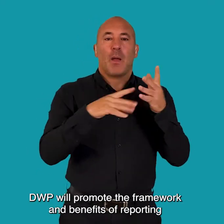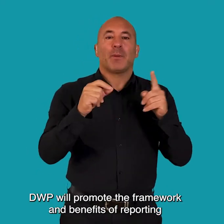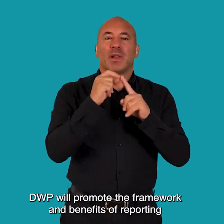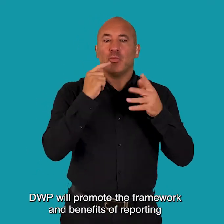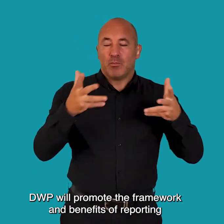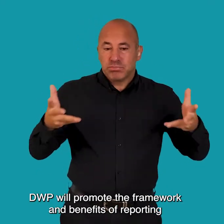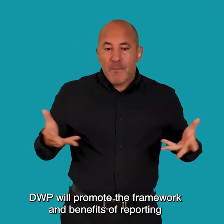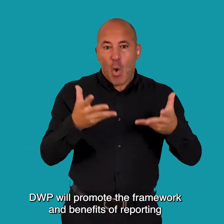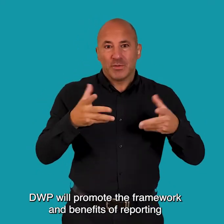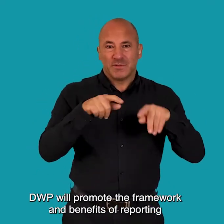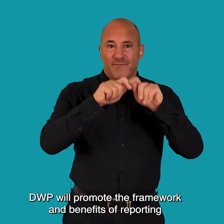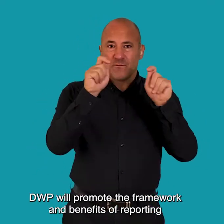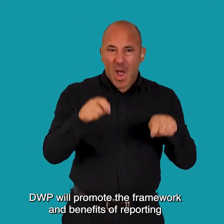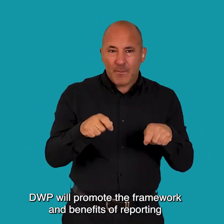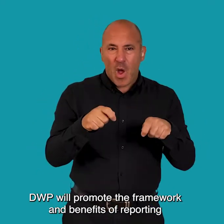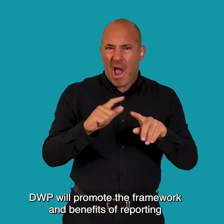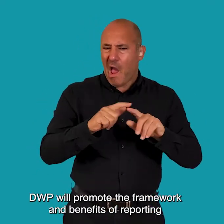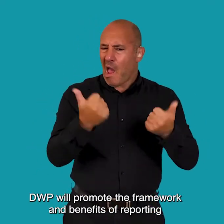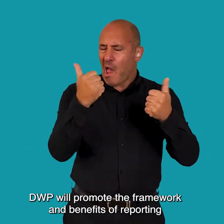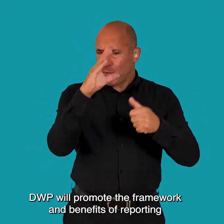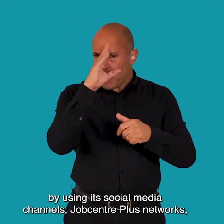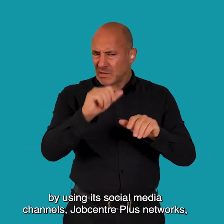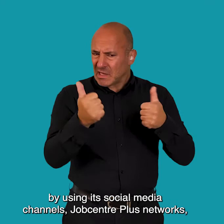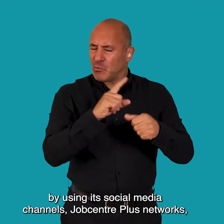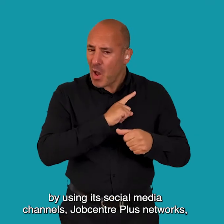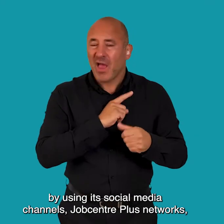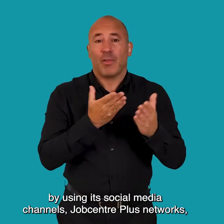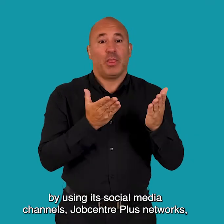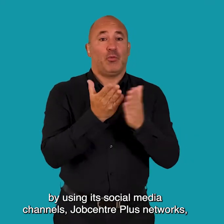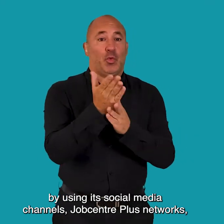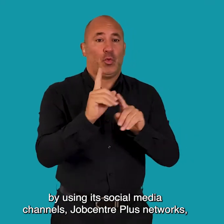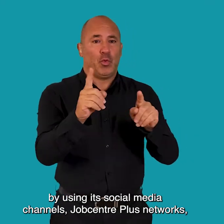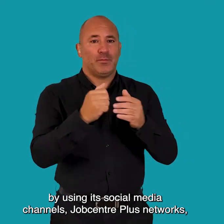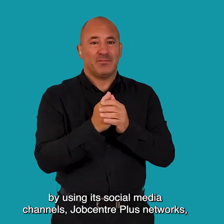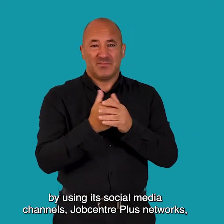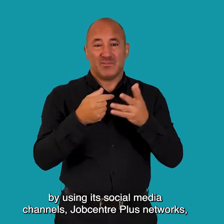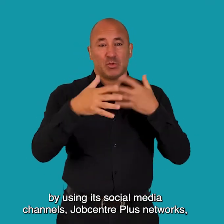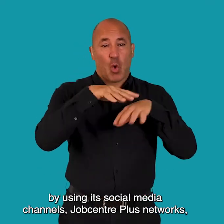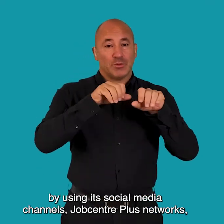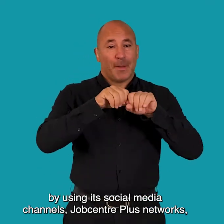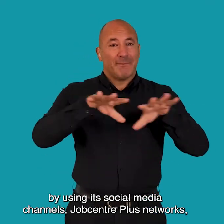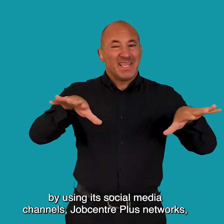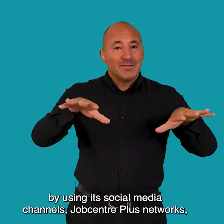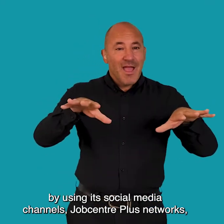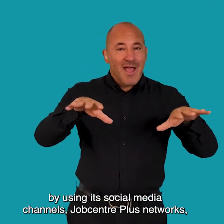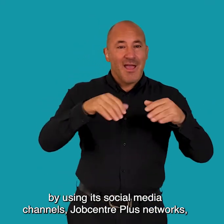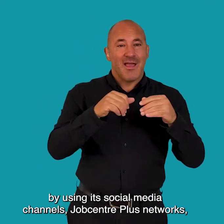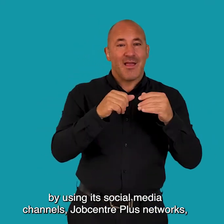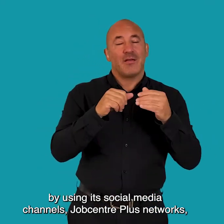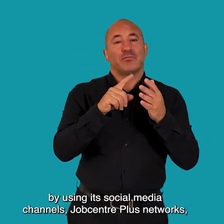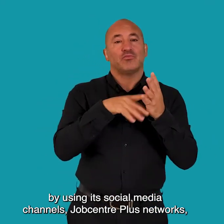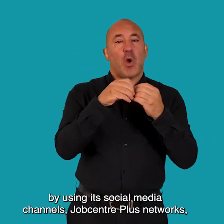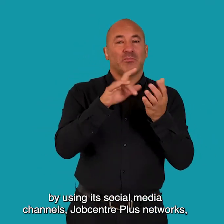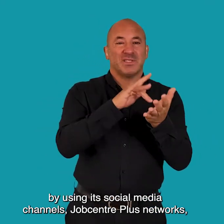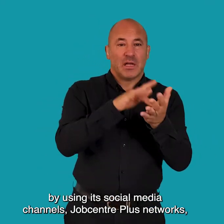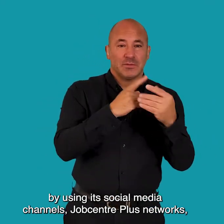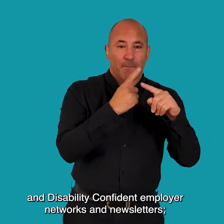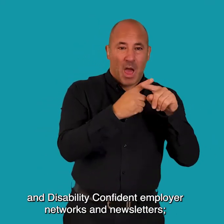promote the framework and benefits of reporting by using its social media channels, Job Centre Plus networks and